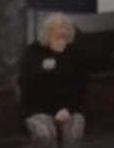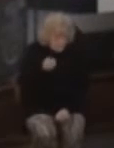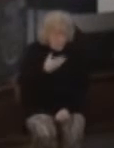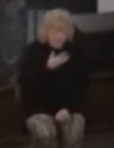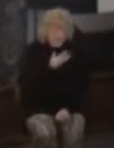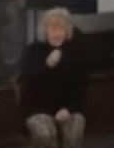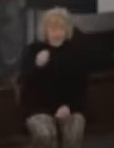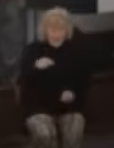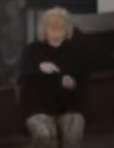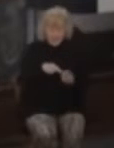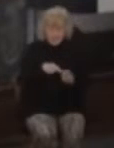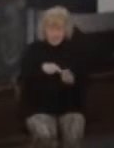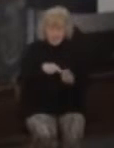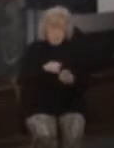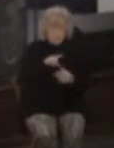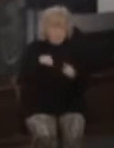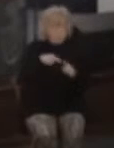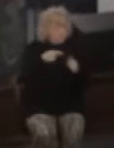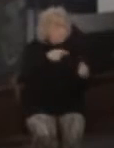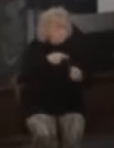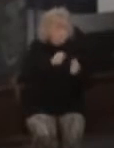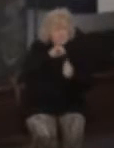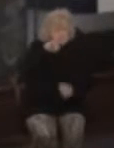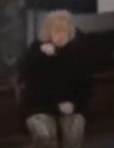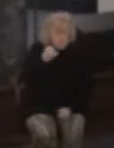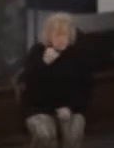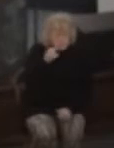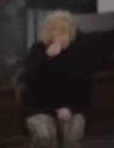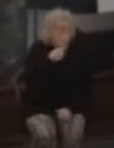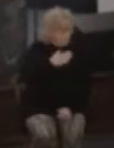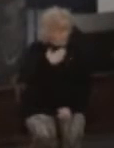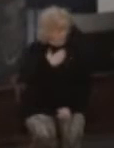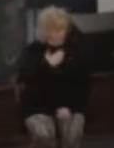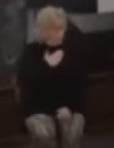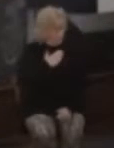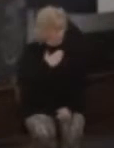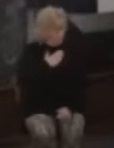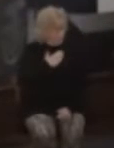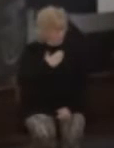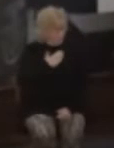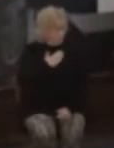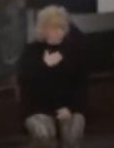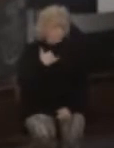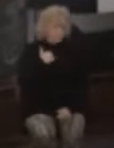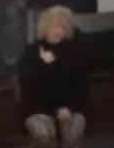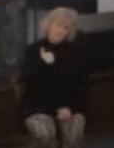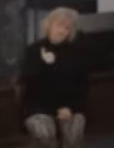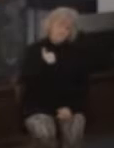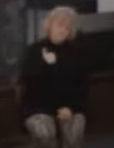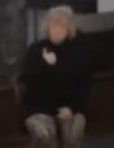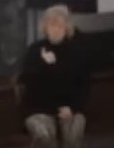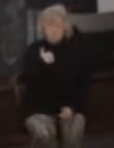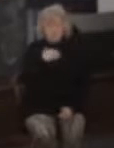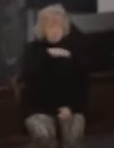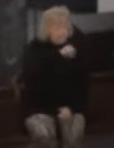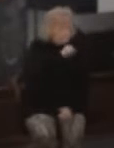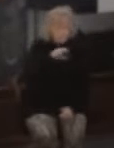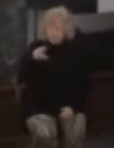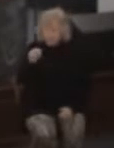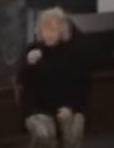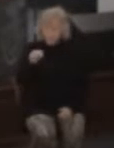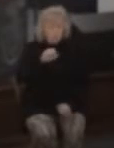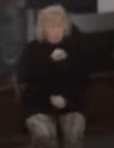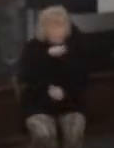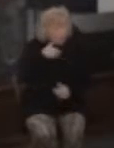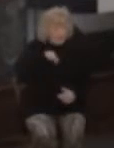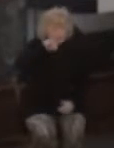And does it make you happy? Well, the answer to those questions are yes and no. I mean, yes, everyone struggles with jealousy at certain